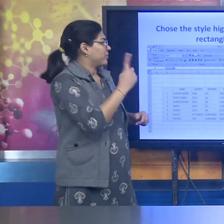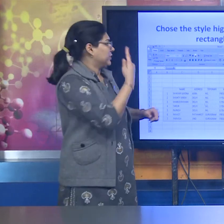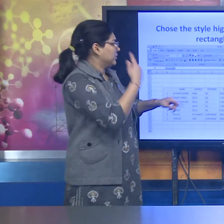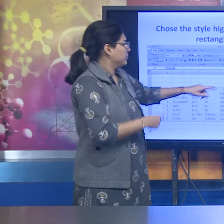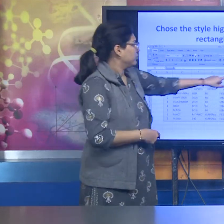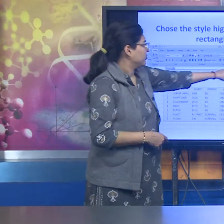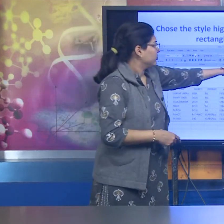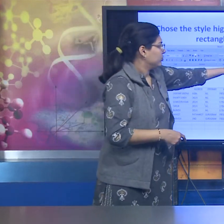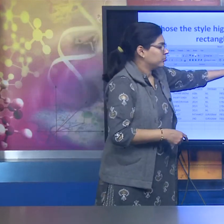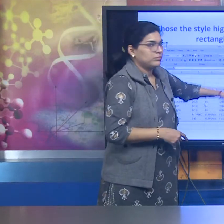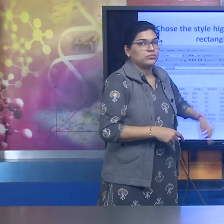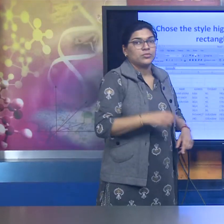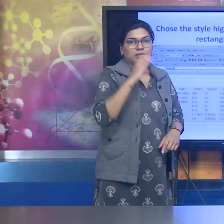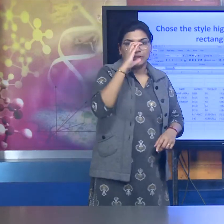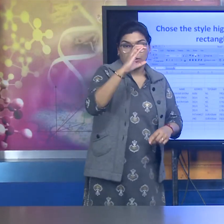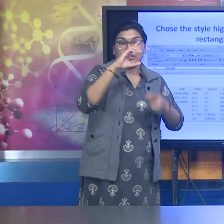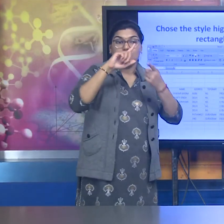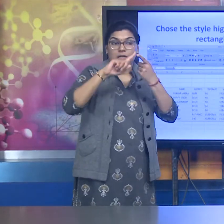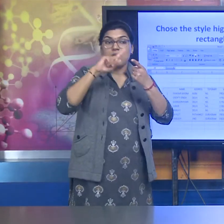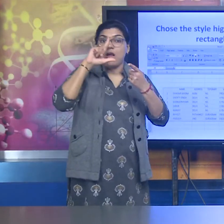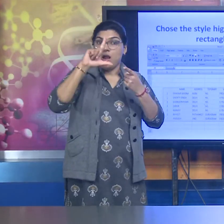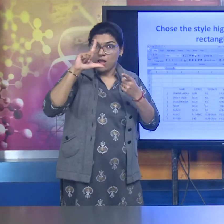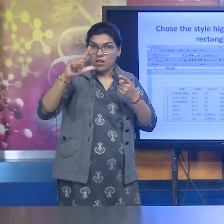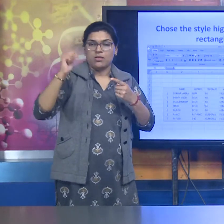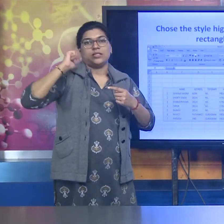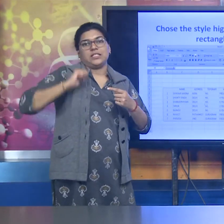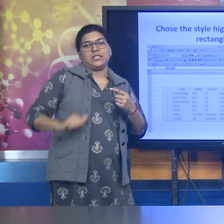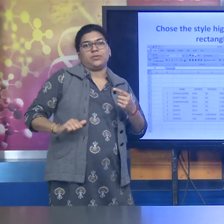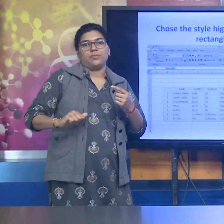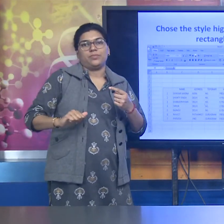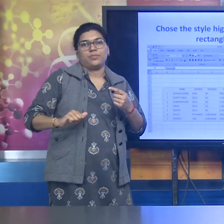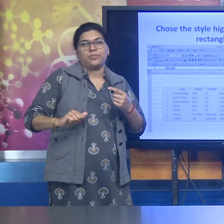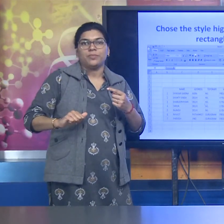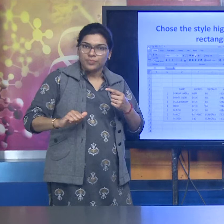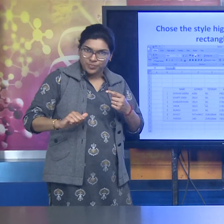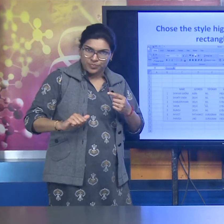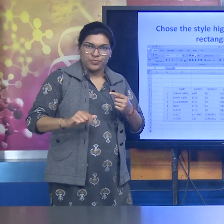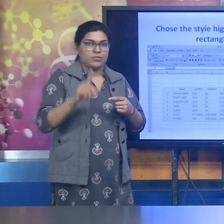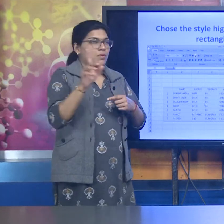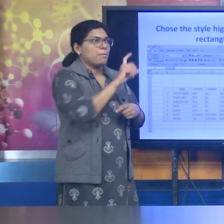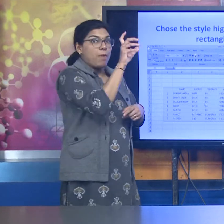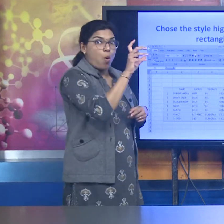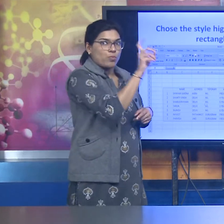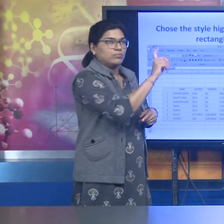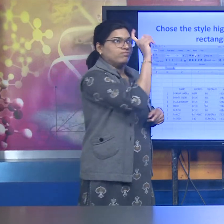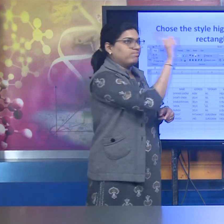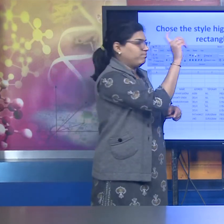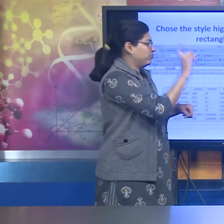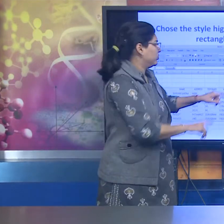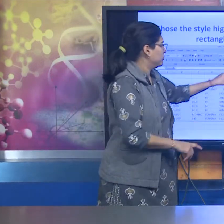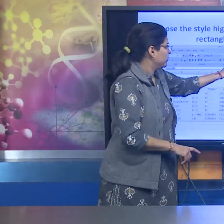the end point. Afterwards, click on the button Cell Style.